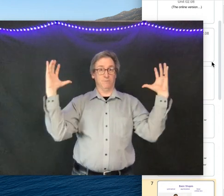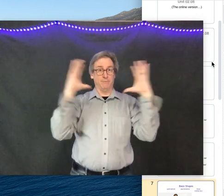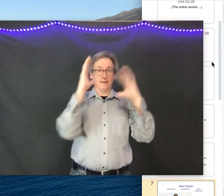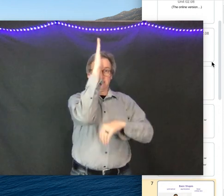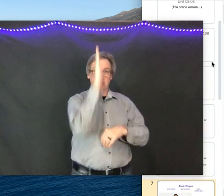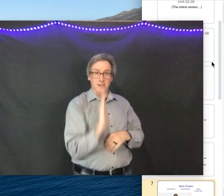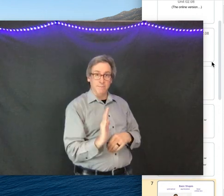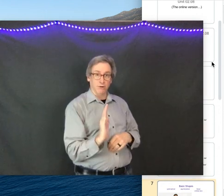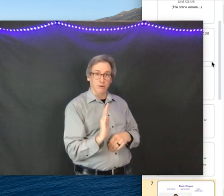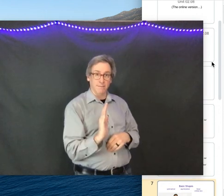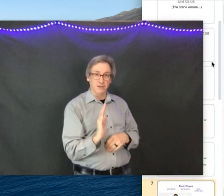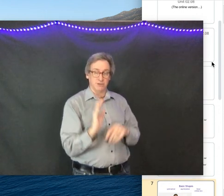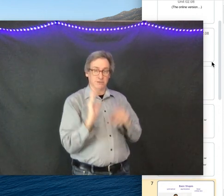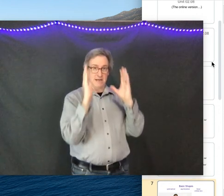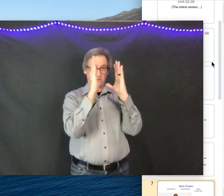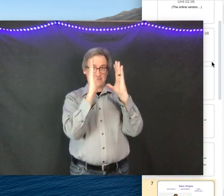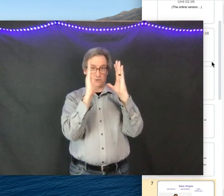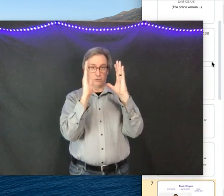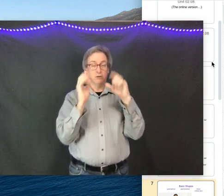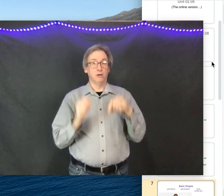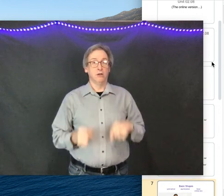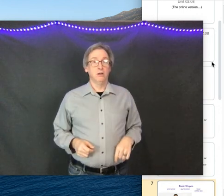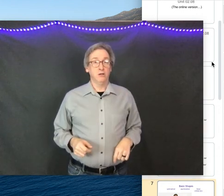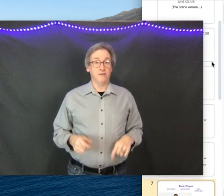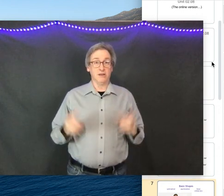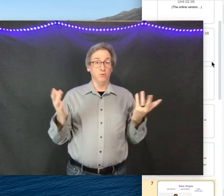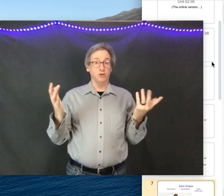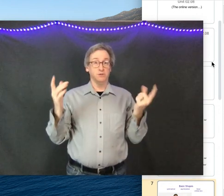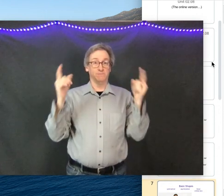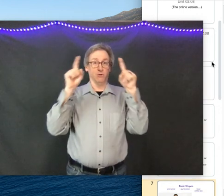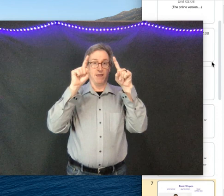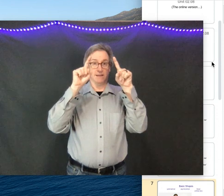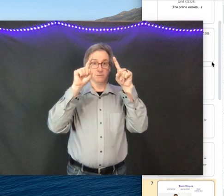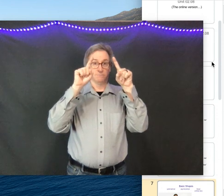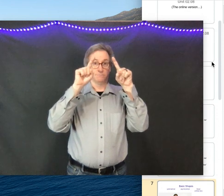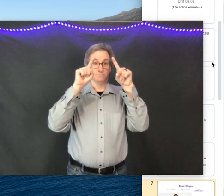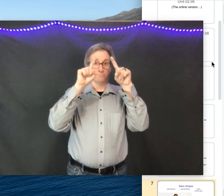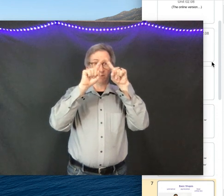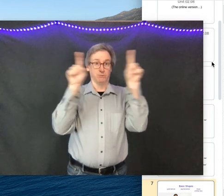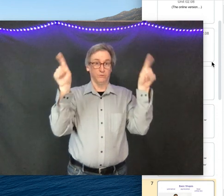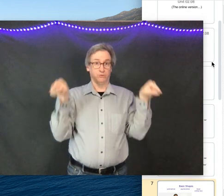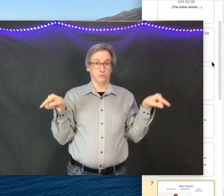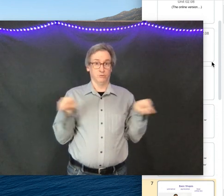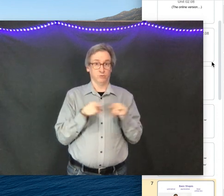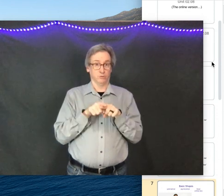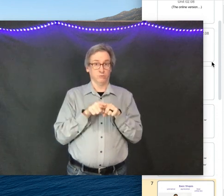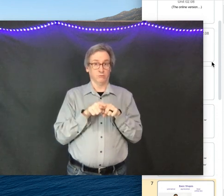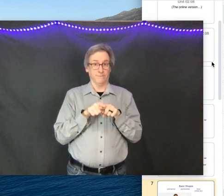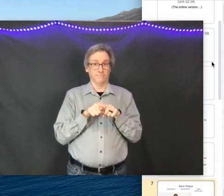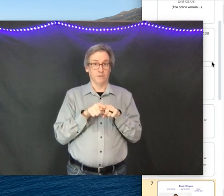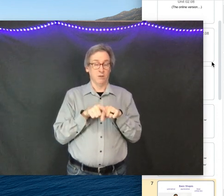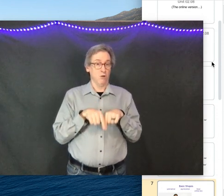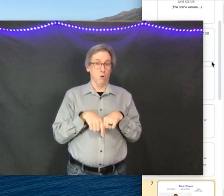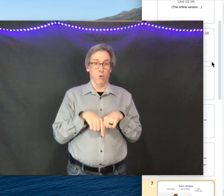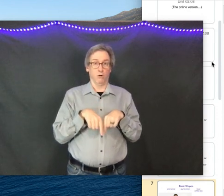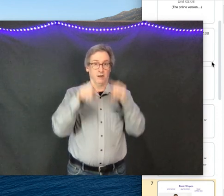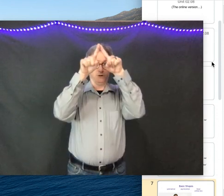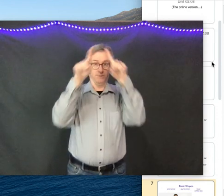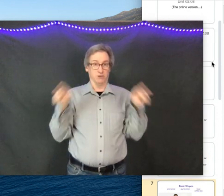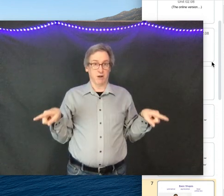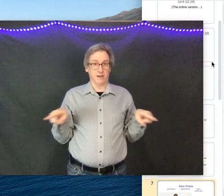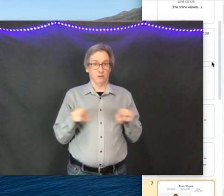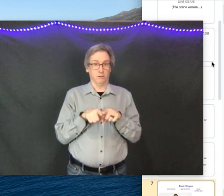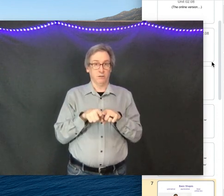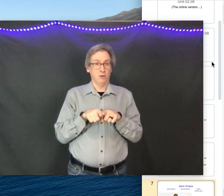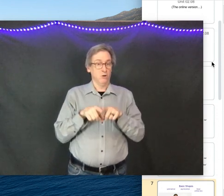if they're basically a mirror image down the center, then you can use both hands, right? Or it